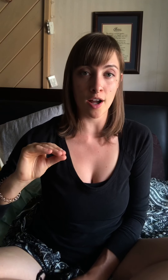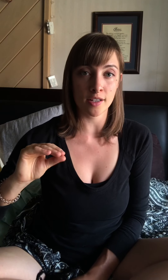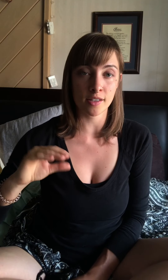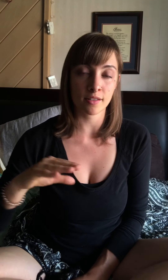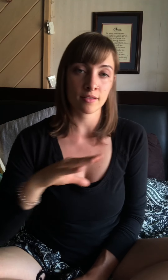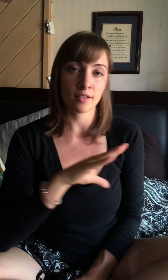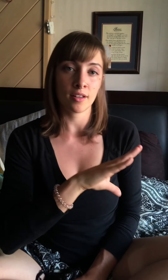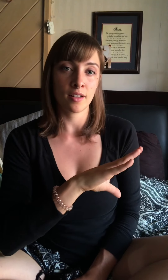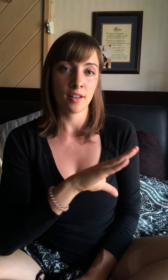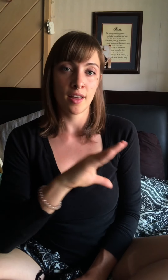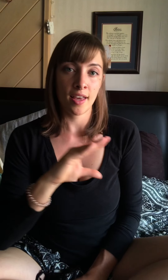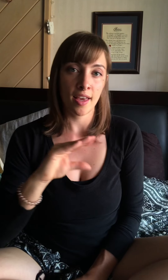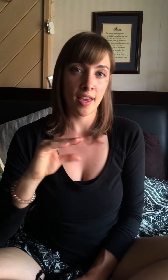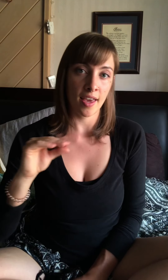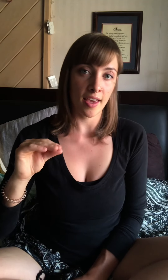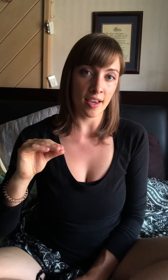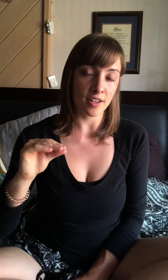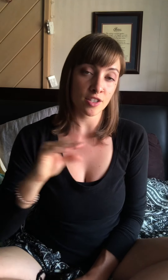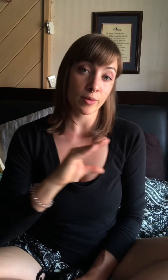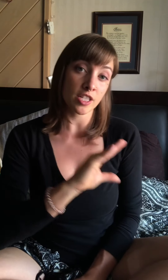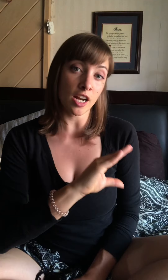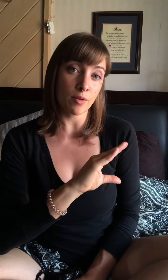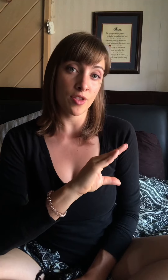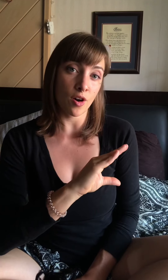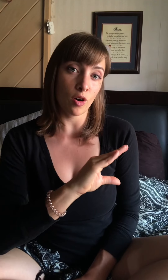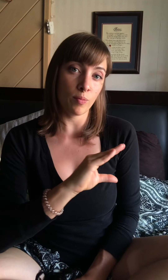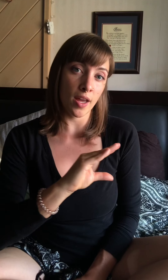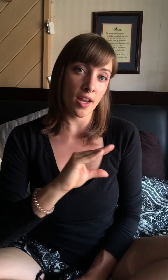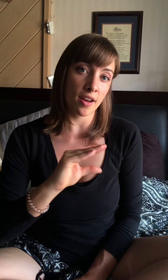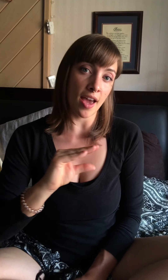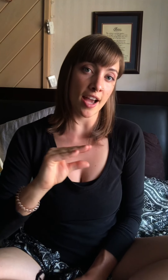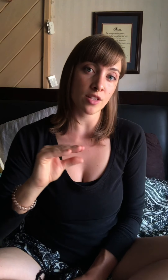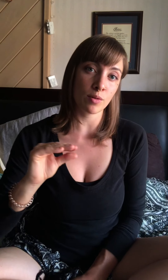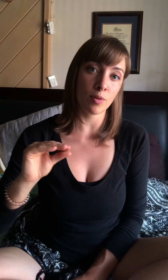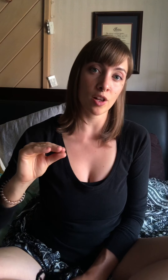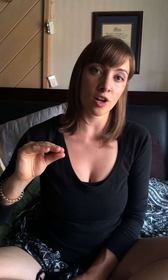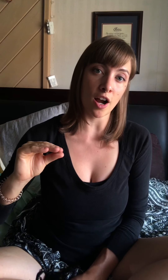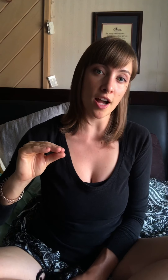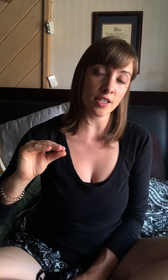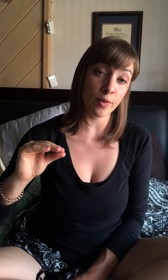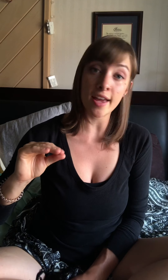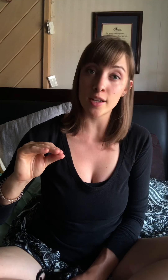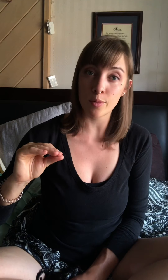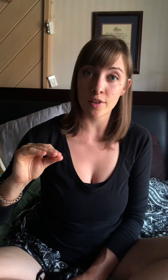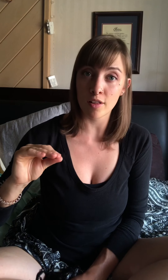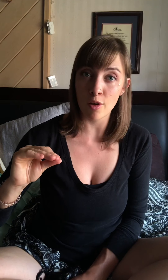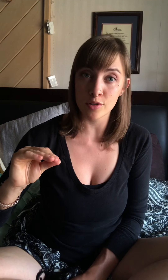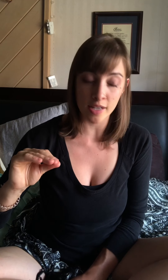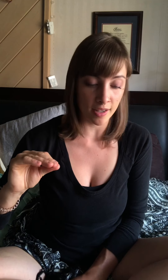across. And so we start with the open, and as we pull across, we end up with a closed hand right